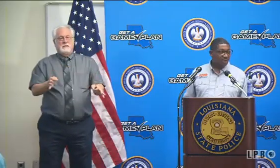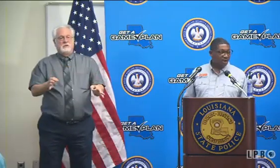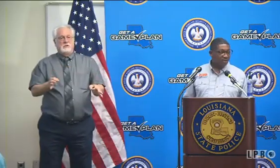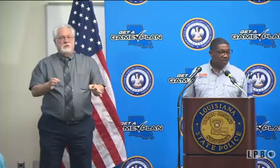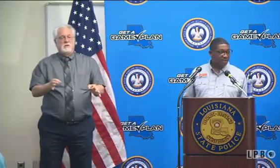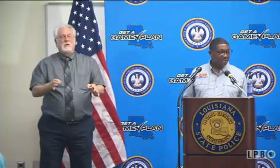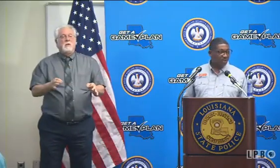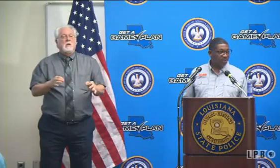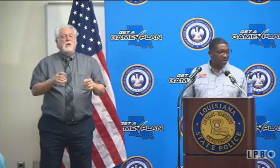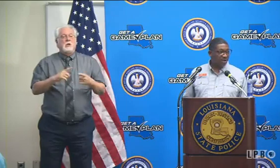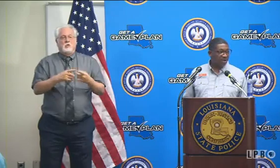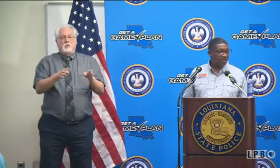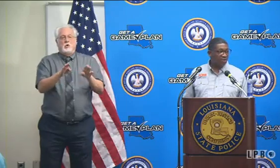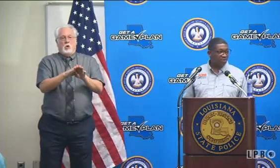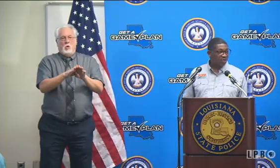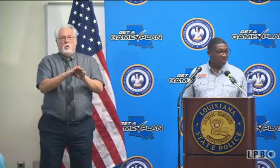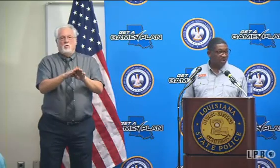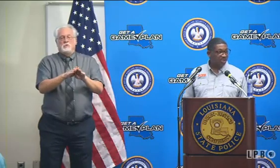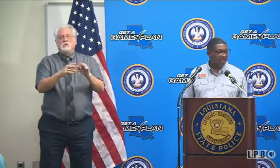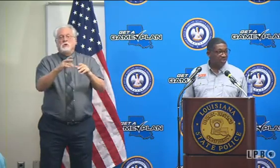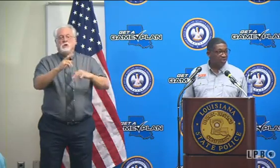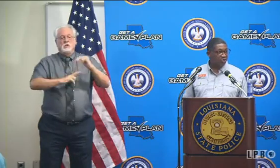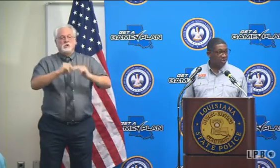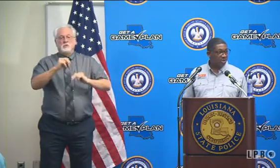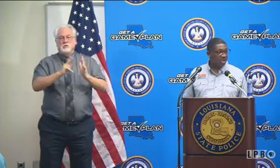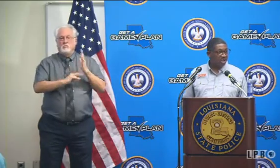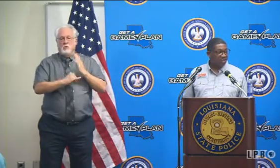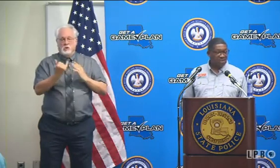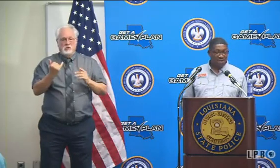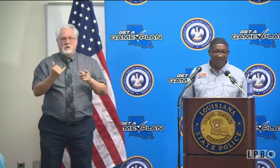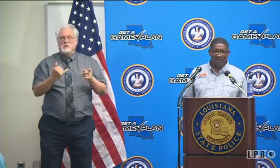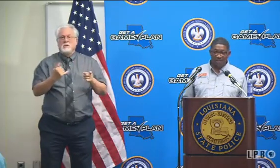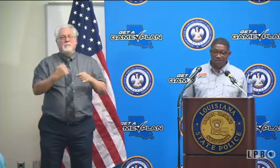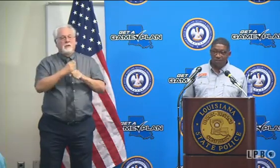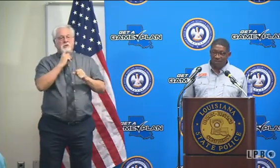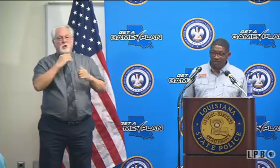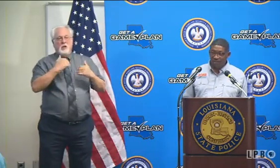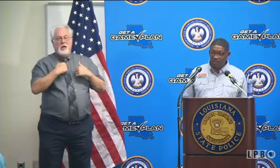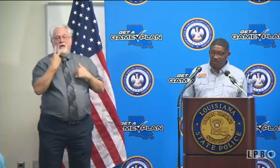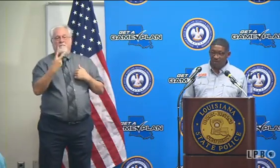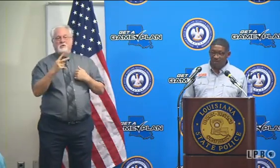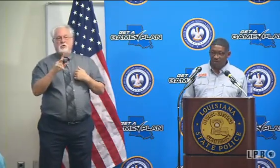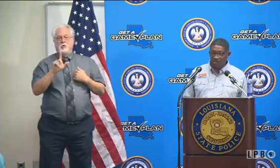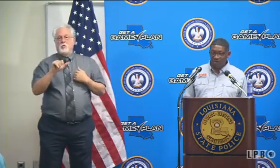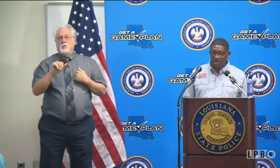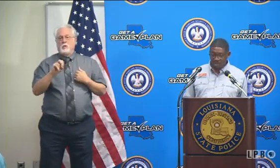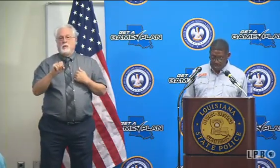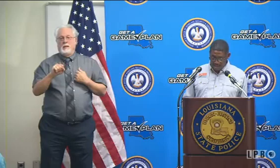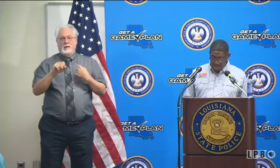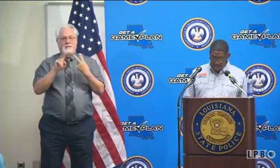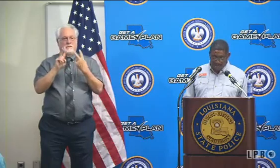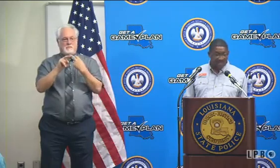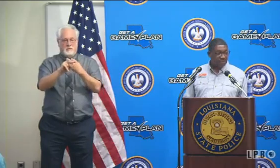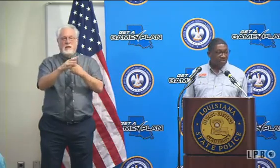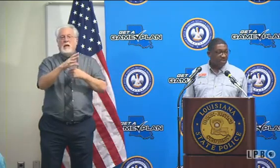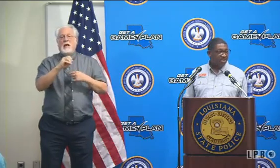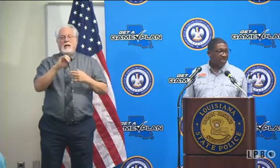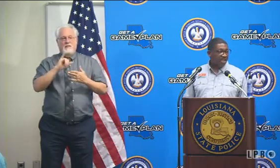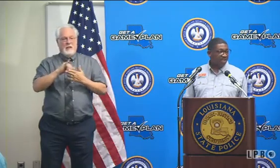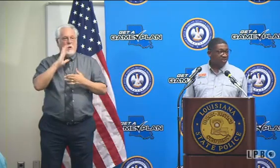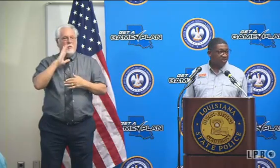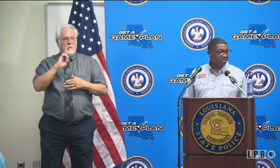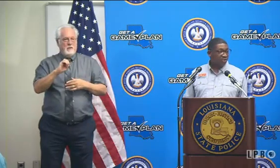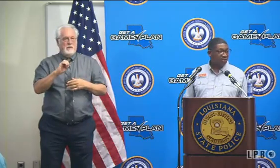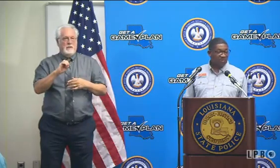and taken precaution to close down all of the construction projects to ensure that you have at least 2 lanes of traffic on the interstate, and that's going to be